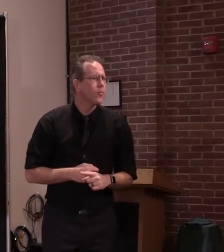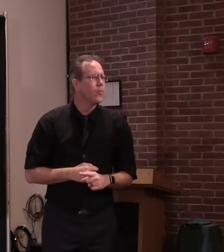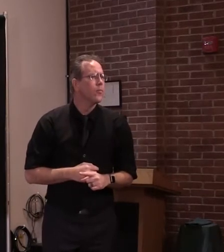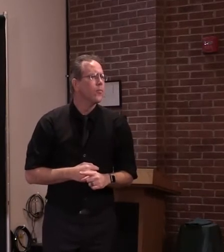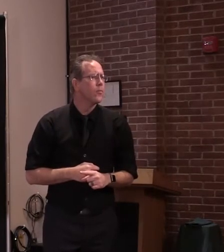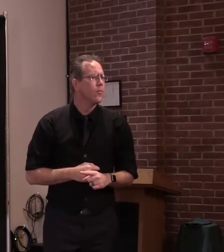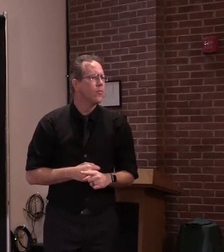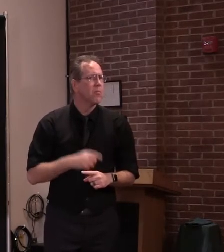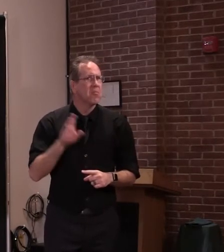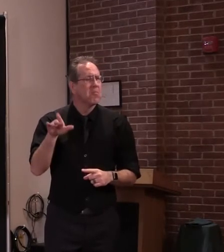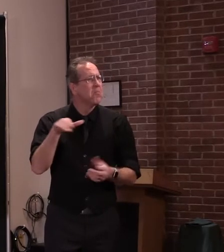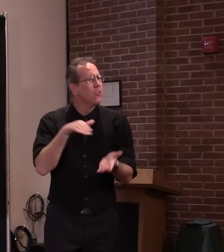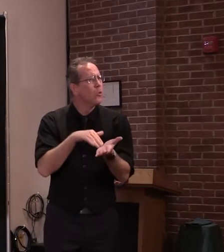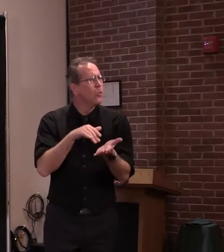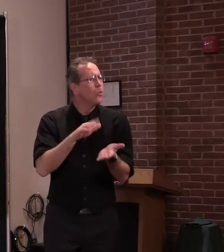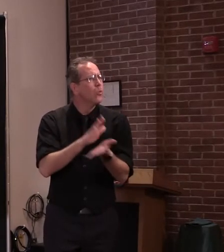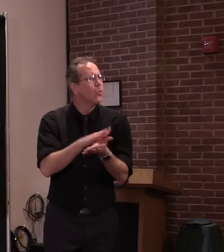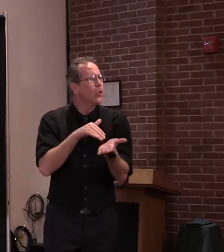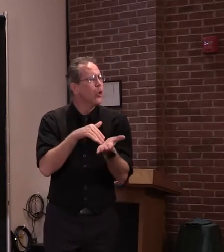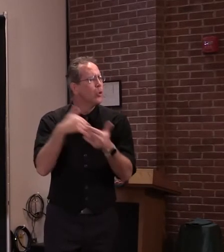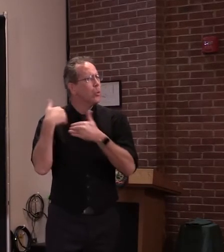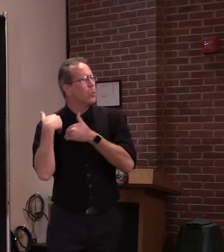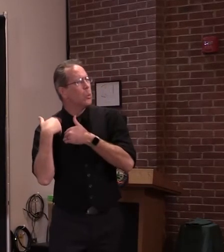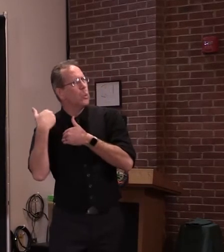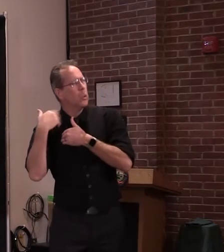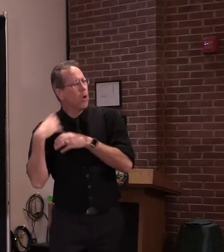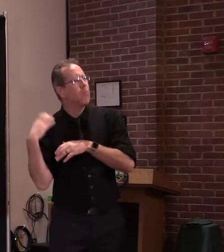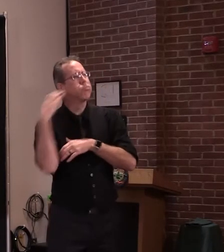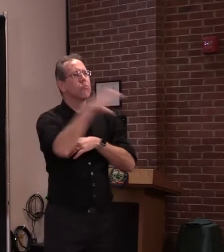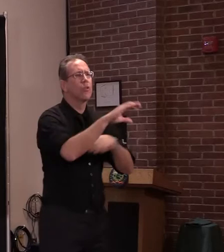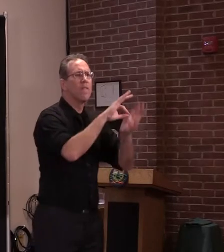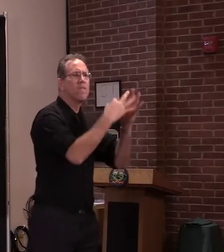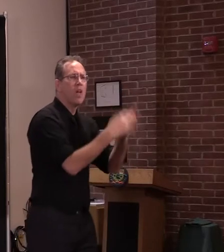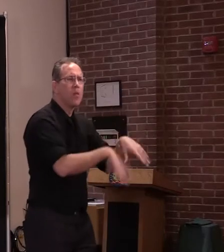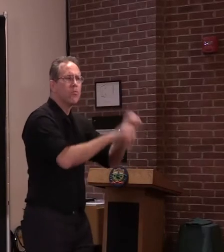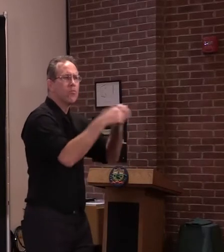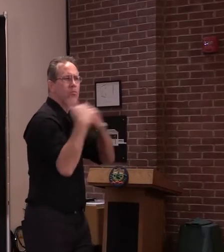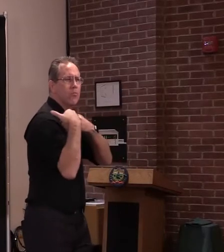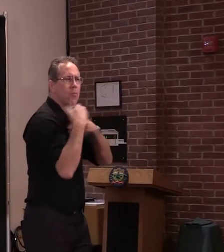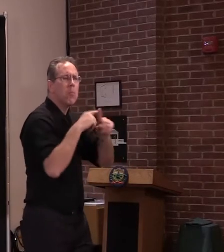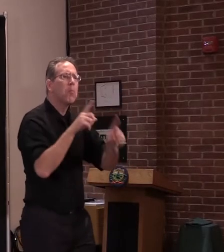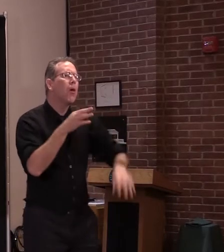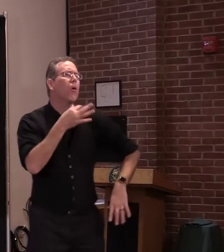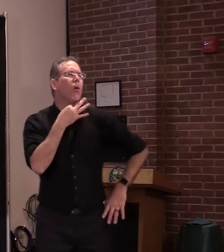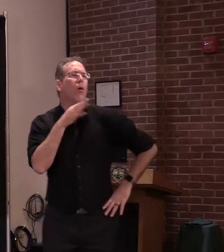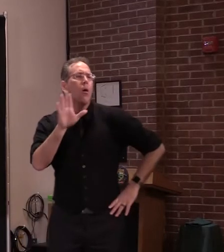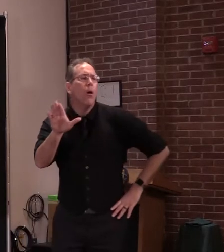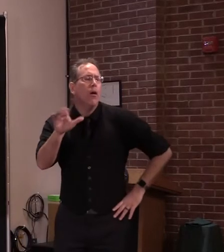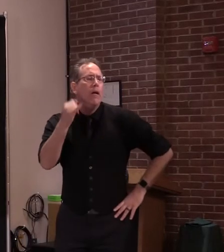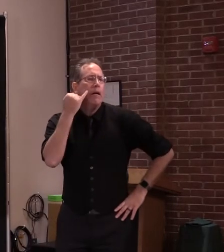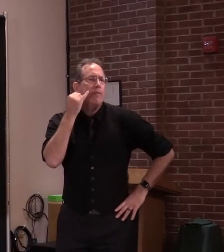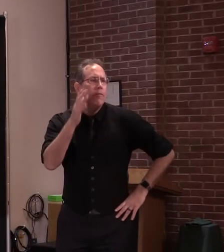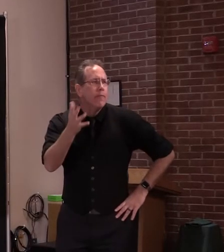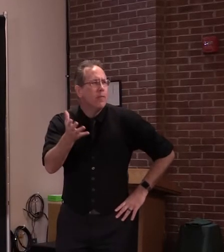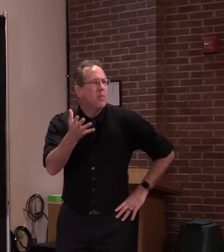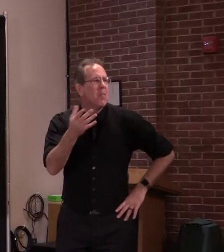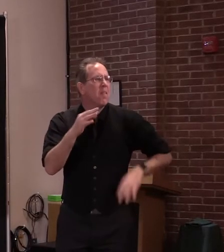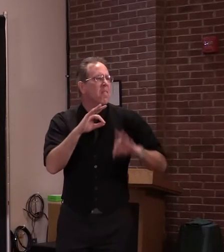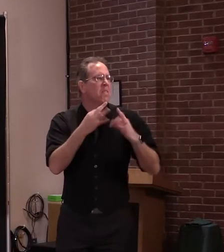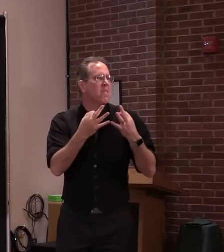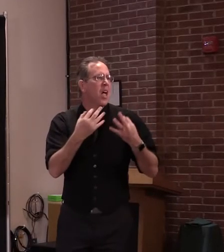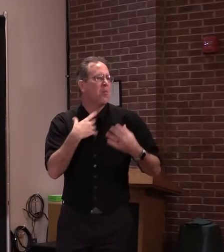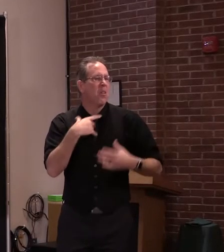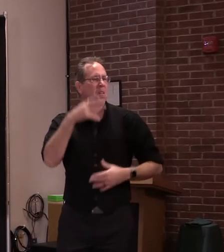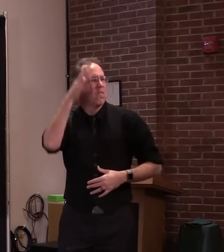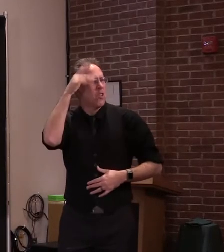mitigate the virus with students. What happens if a parent just decides to not test their